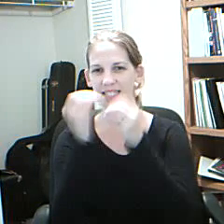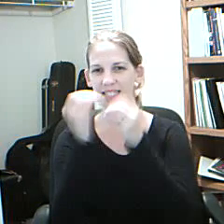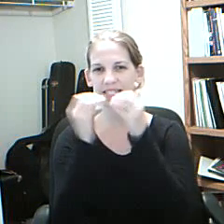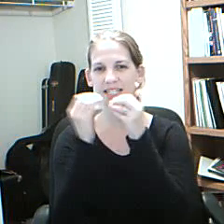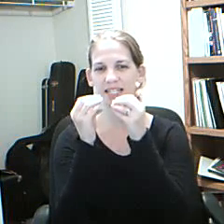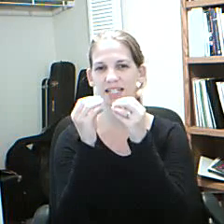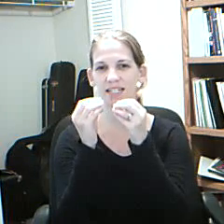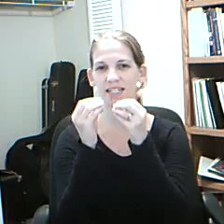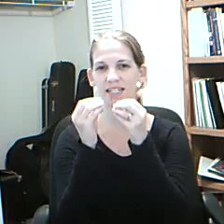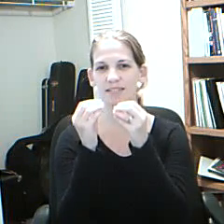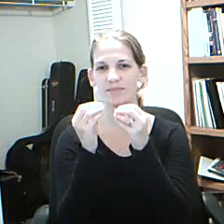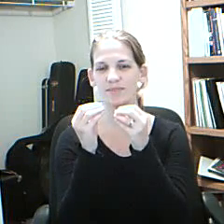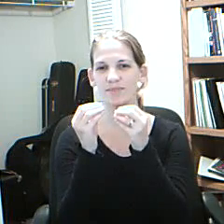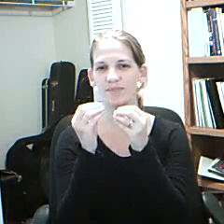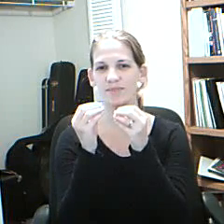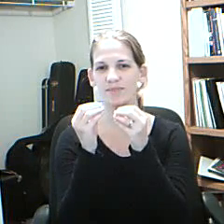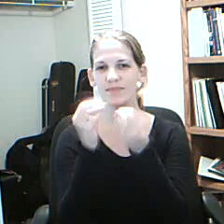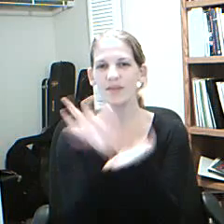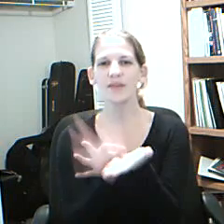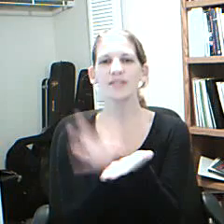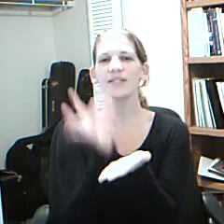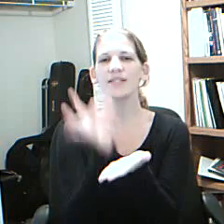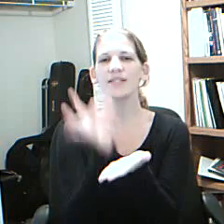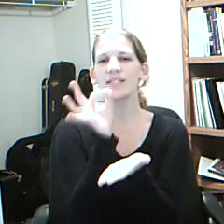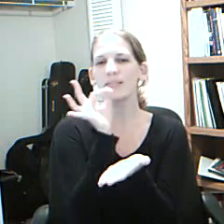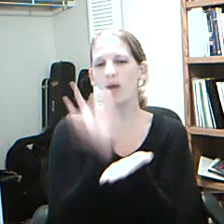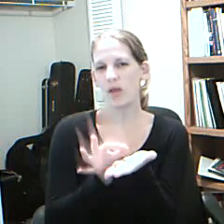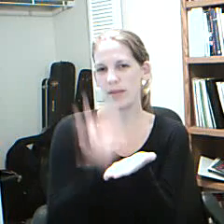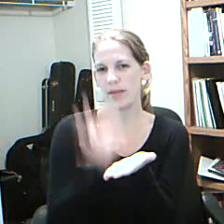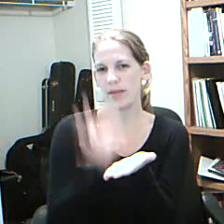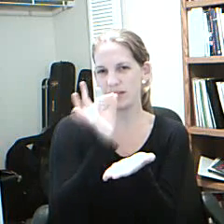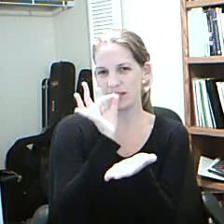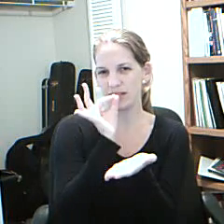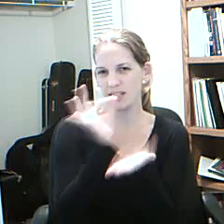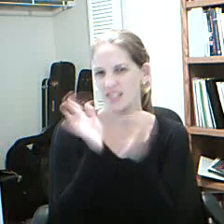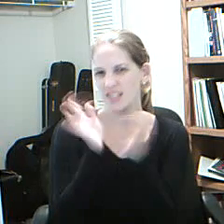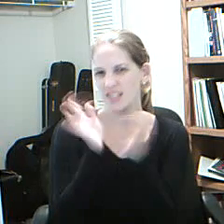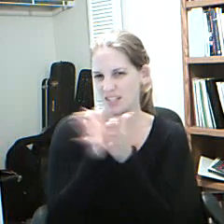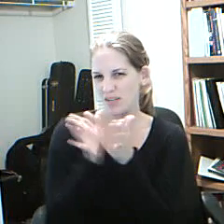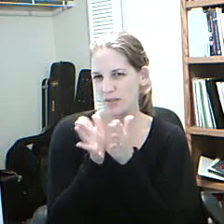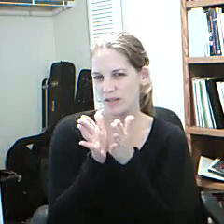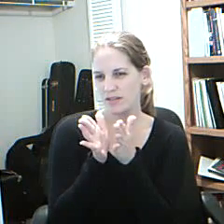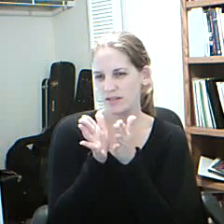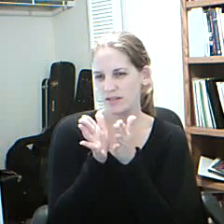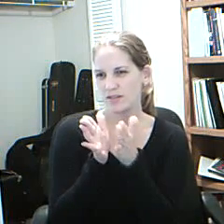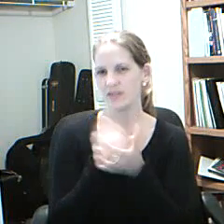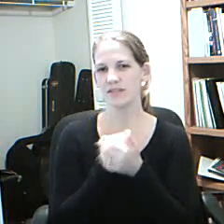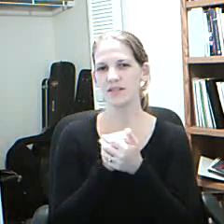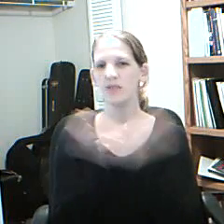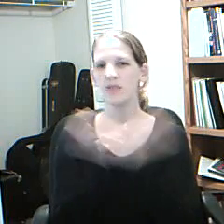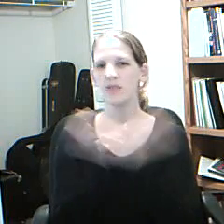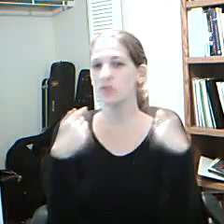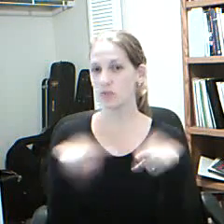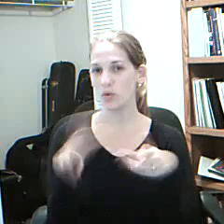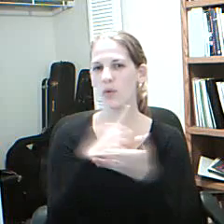not being excessive. But you know what? He's saying, on the weekend, I'm going to indulge. And you know what? I said,